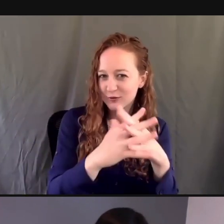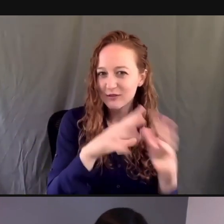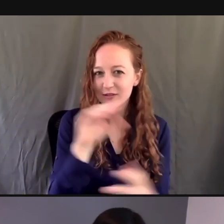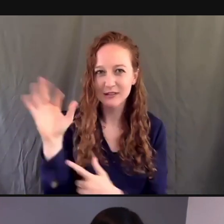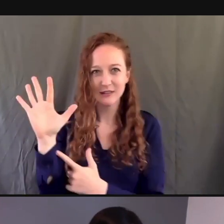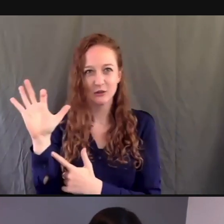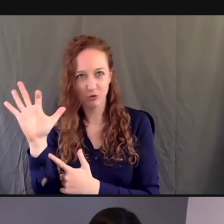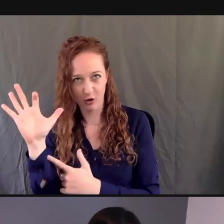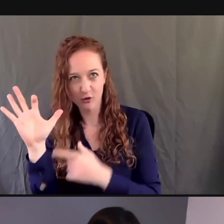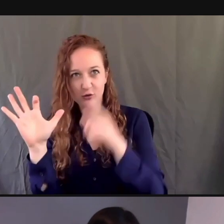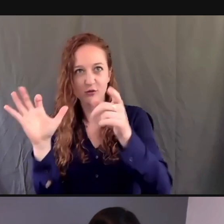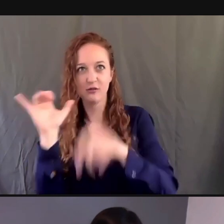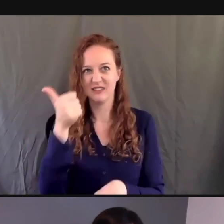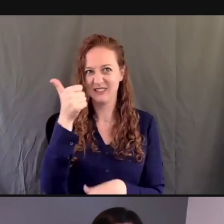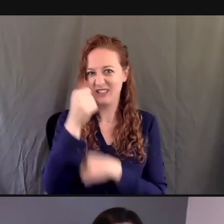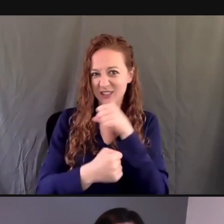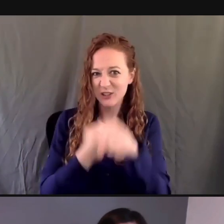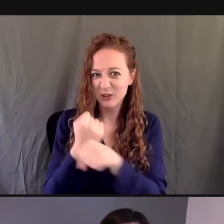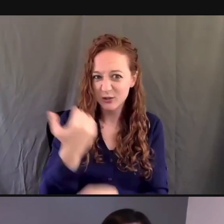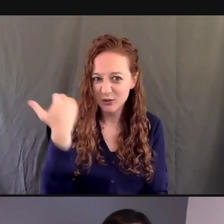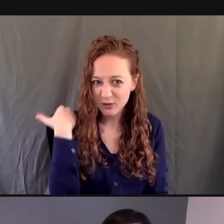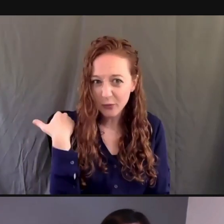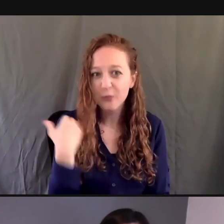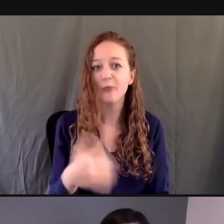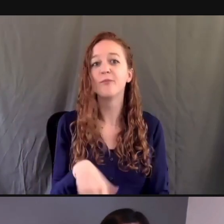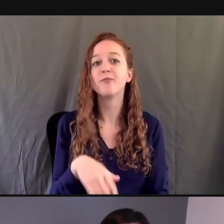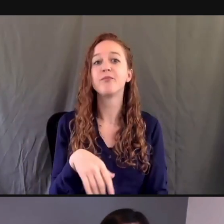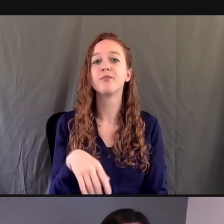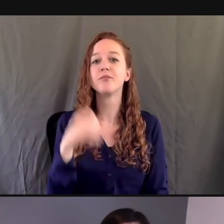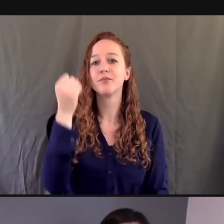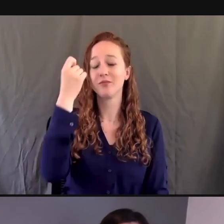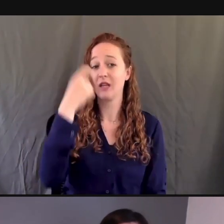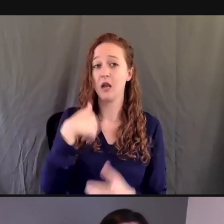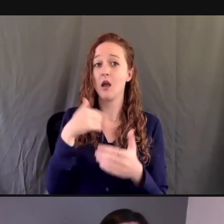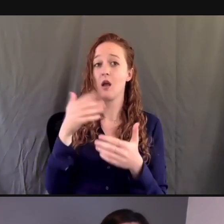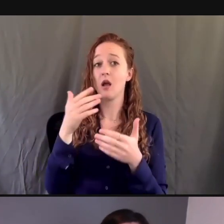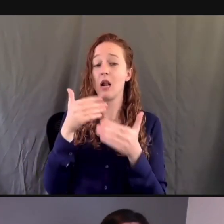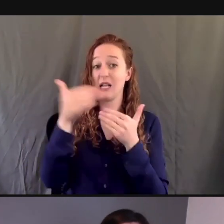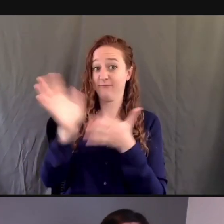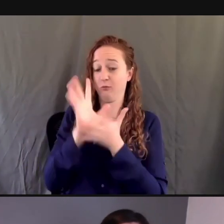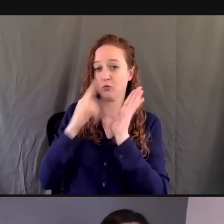I'm sure some of you have seen our Atomic Hands videos before, and